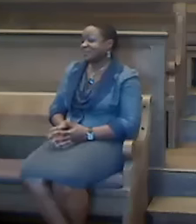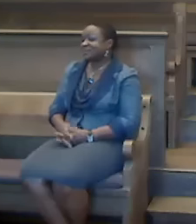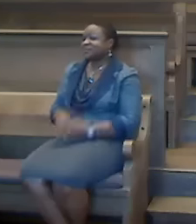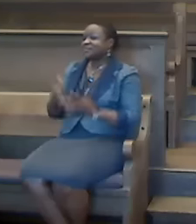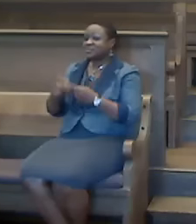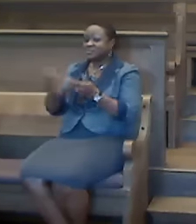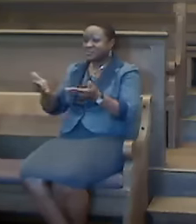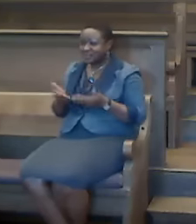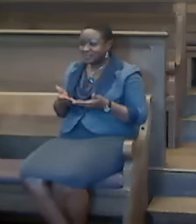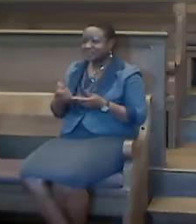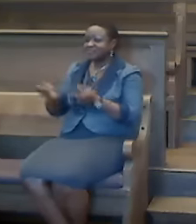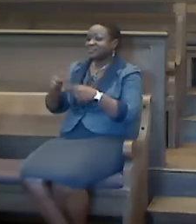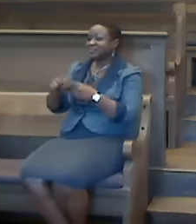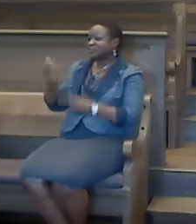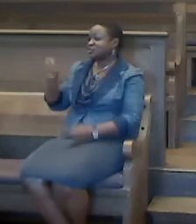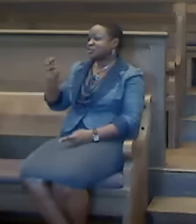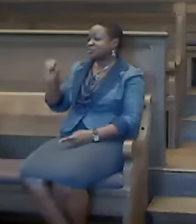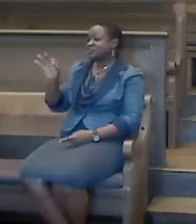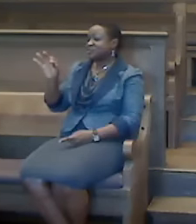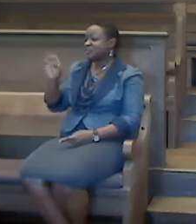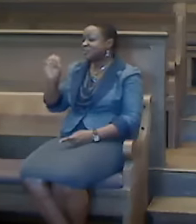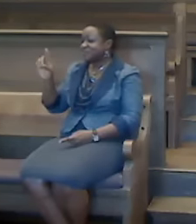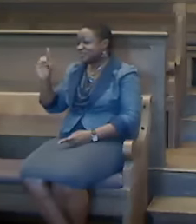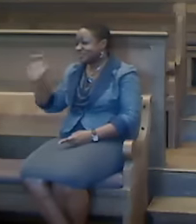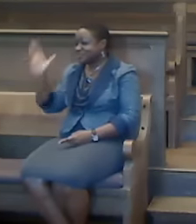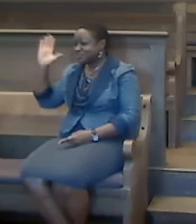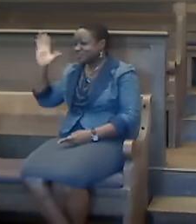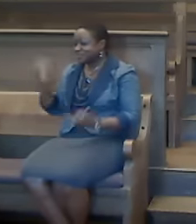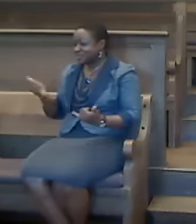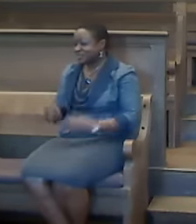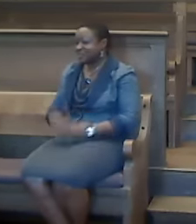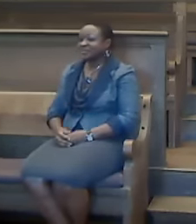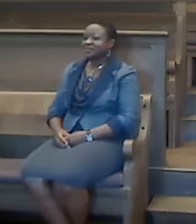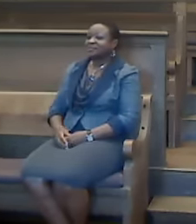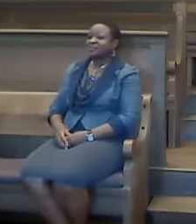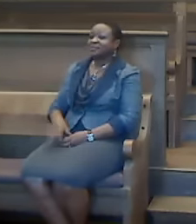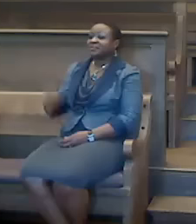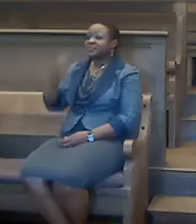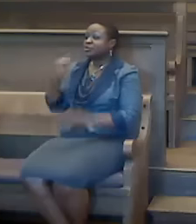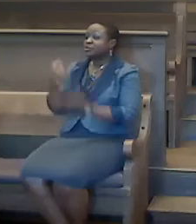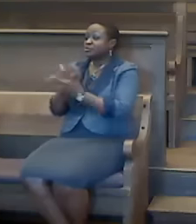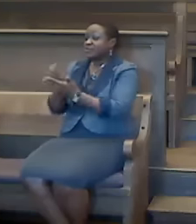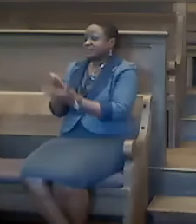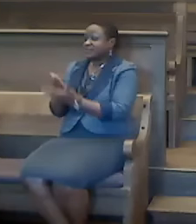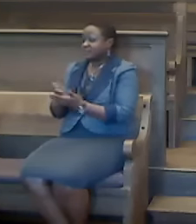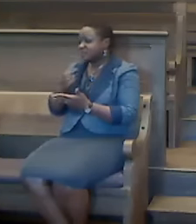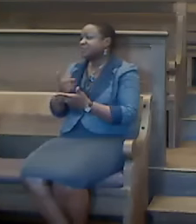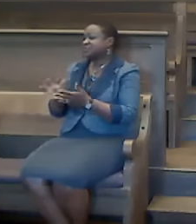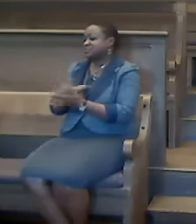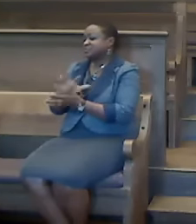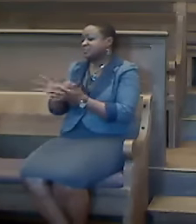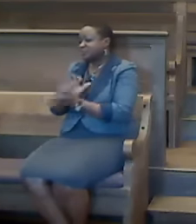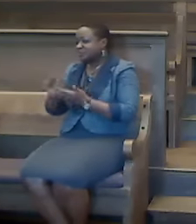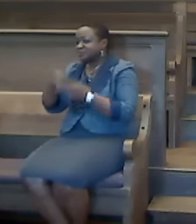I'd like to welcome you to GMO Free DC's presentation of new evidence of serious harm of genetically